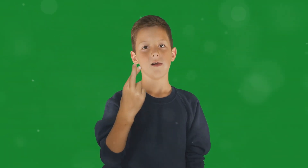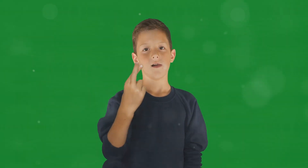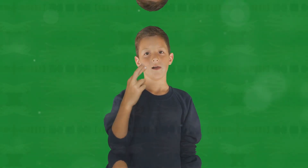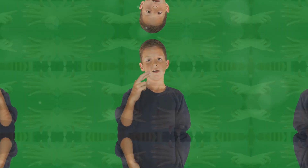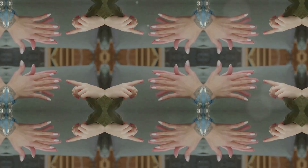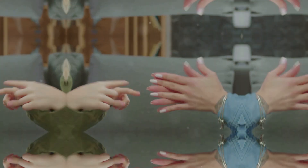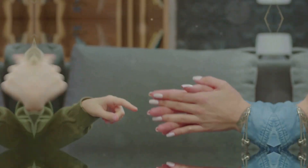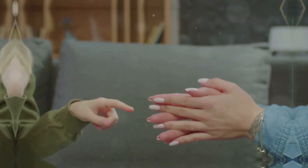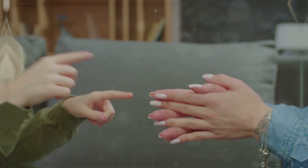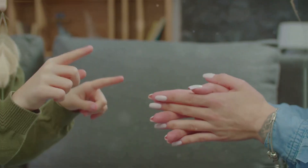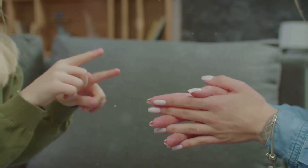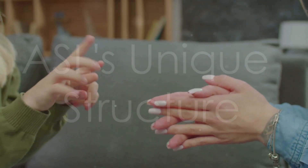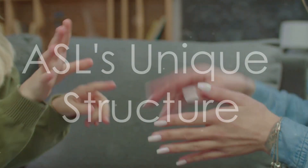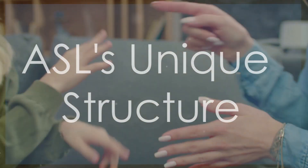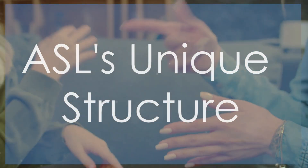connection.